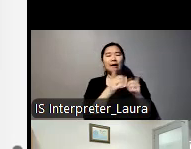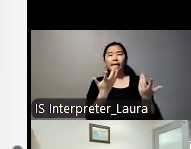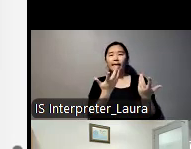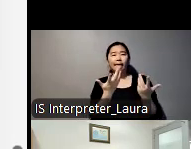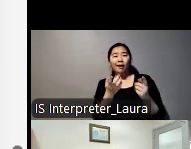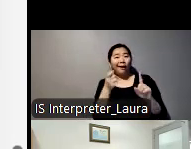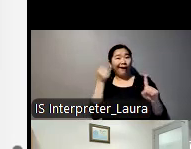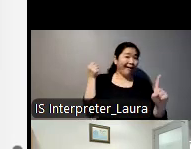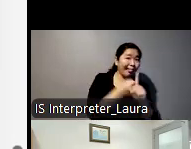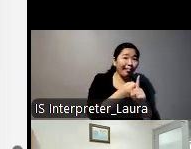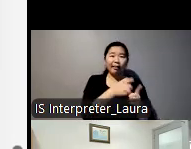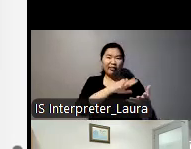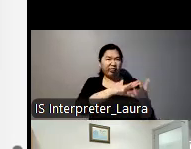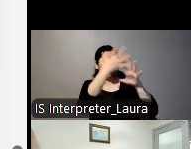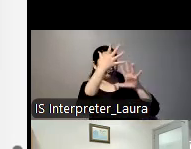And